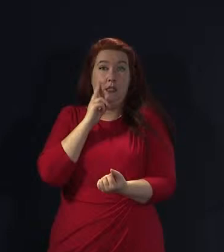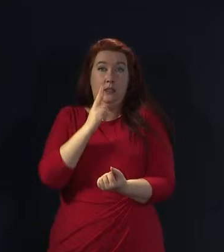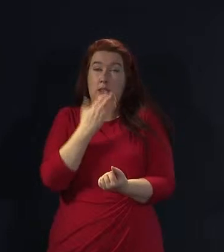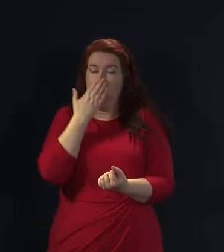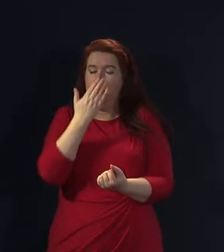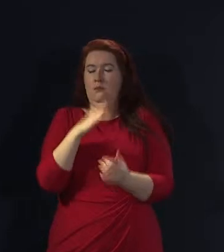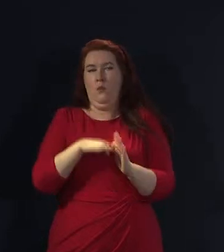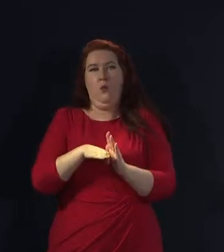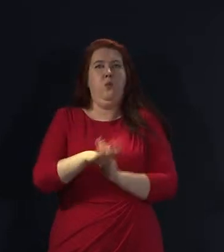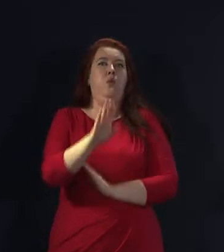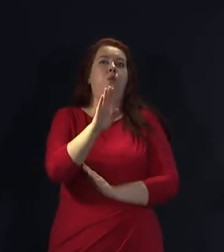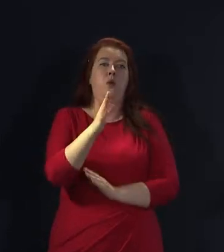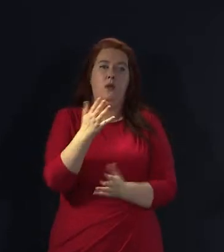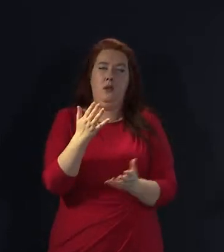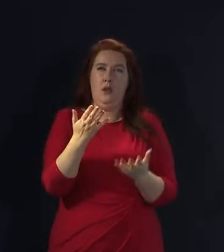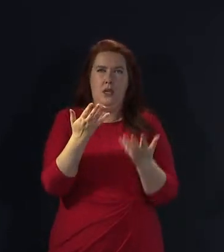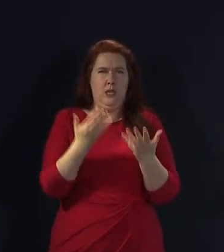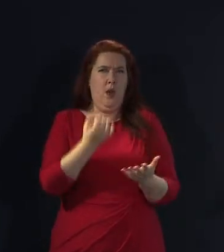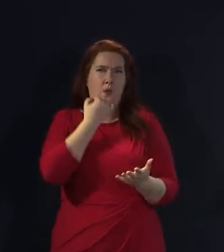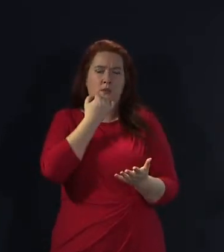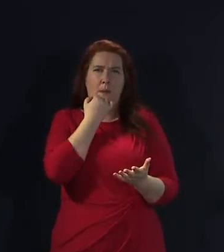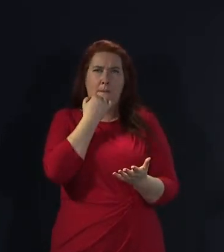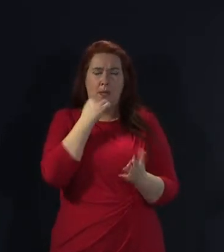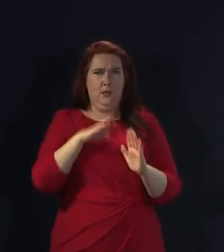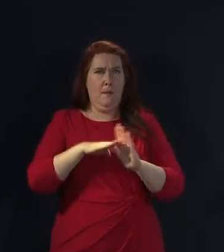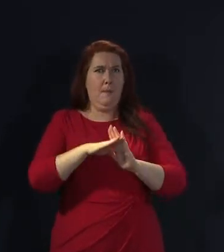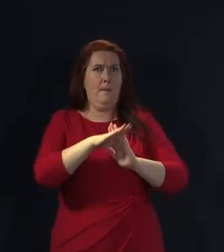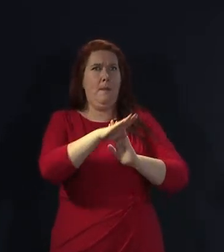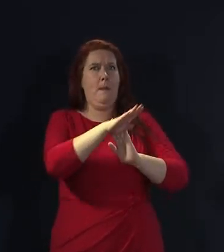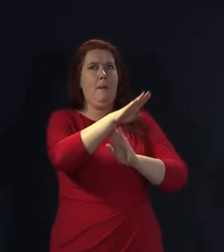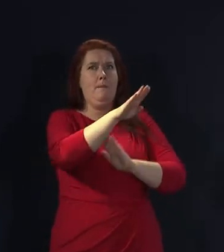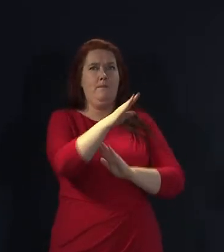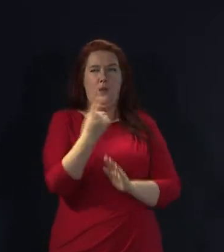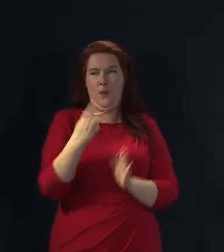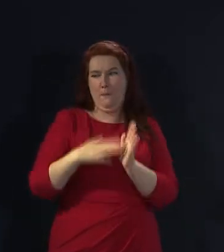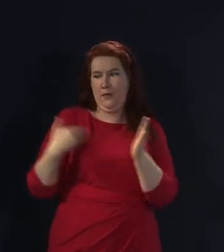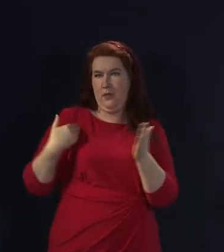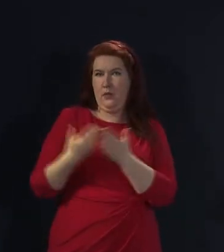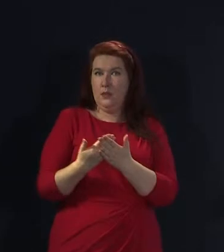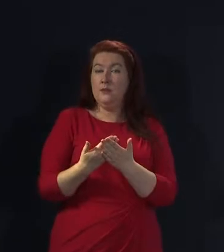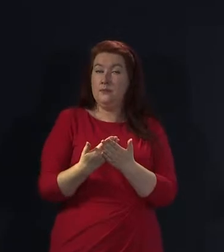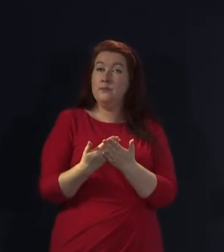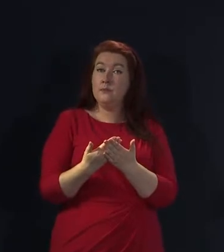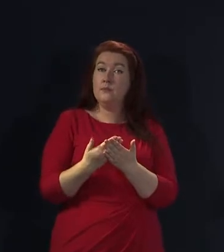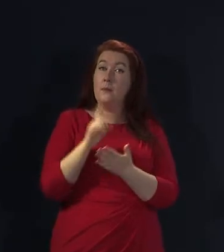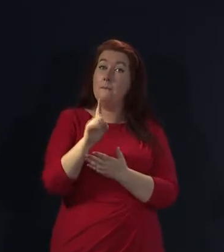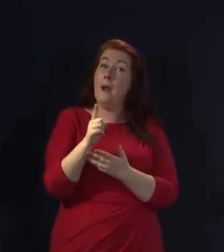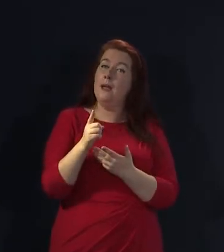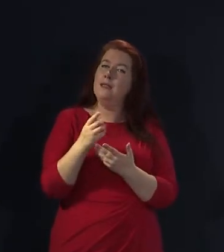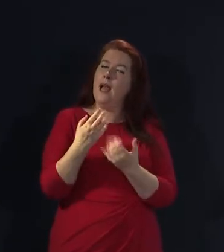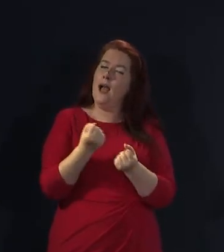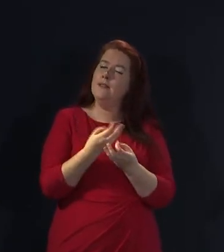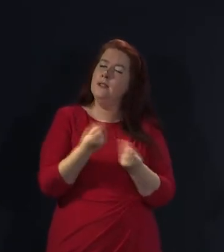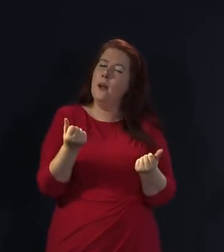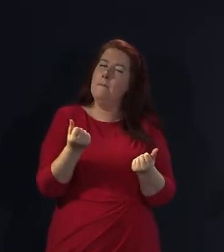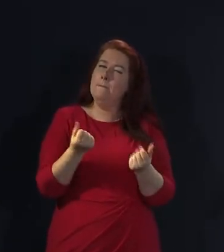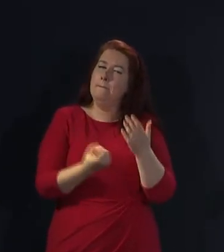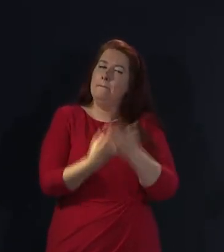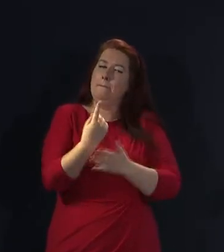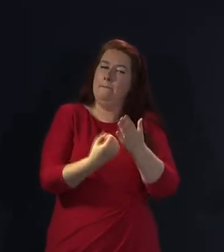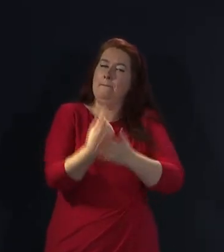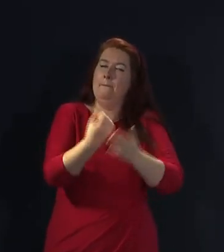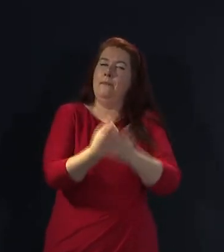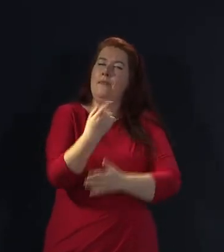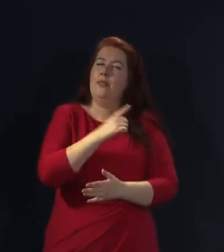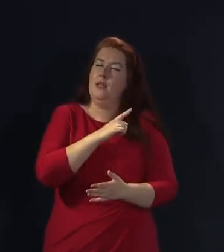rapid kind of increase in cases over the last month or so. But there has been some special cause in amongst there as well, which has